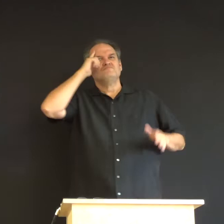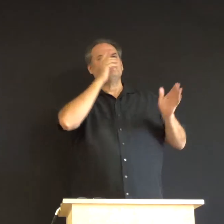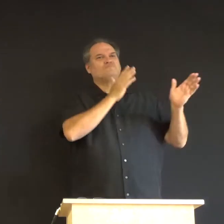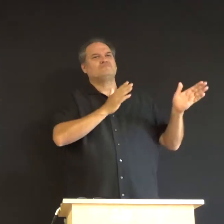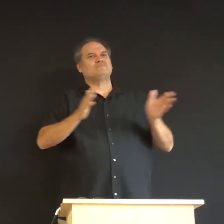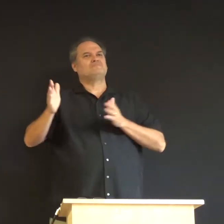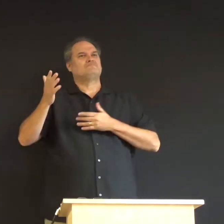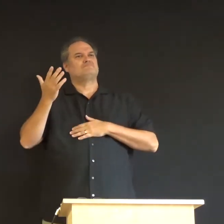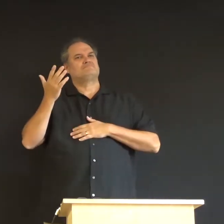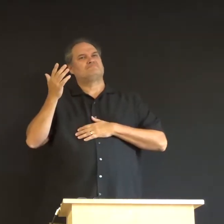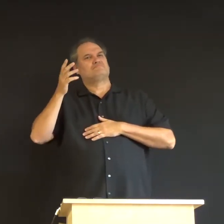Okay. When it's a